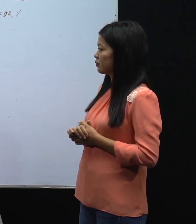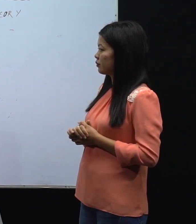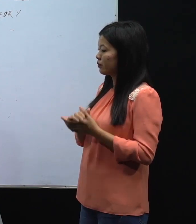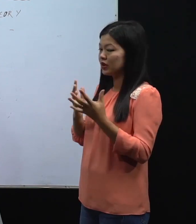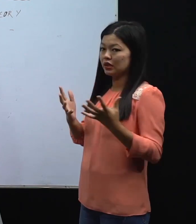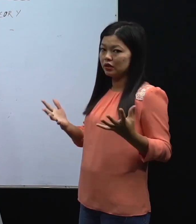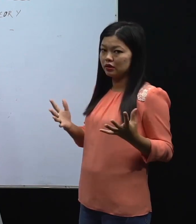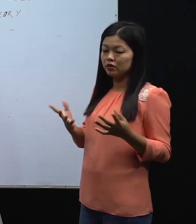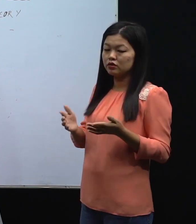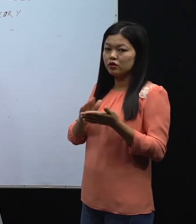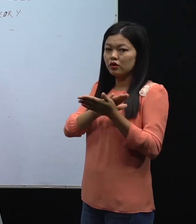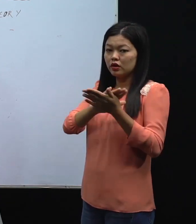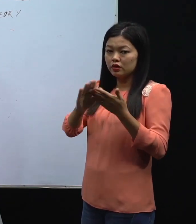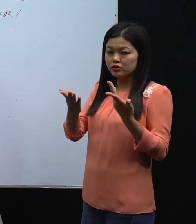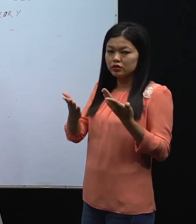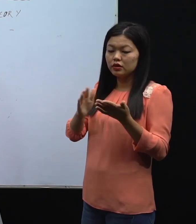elements